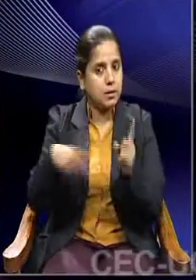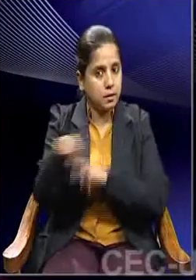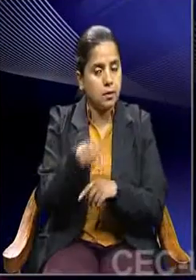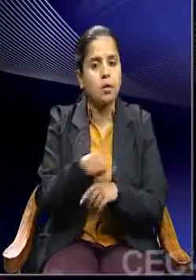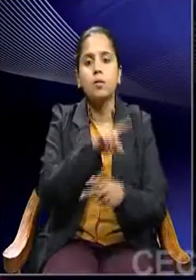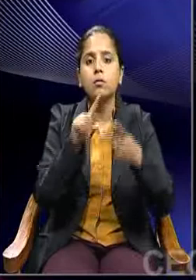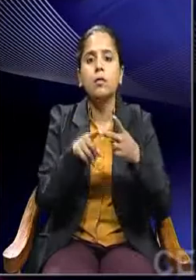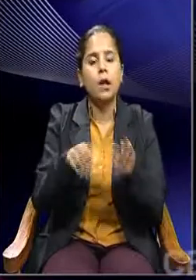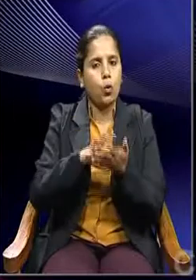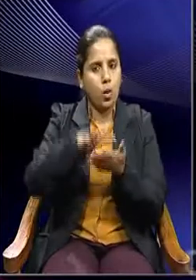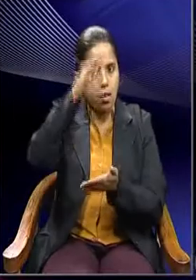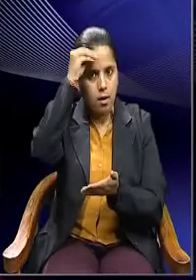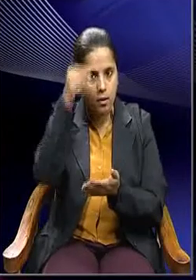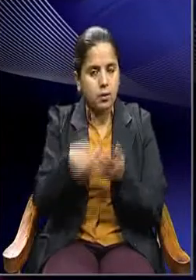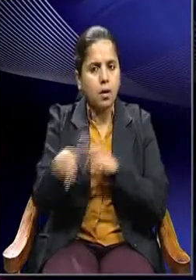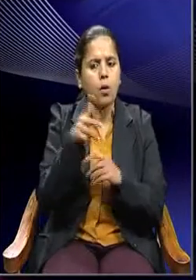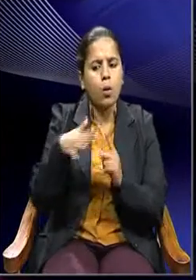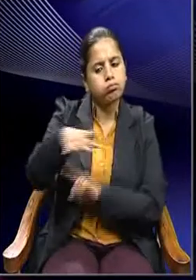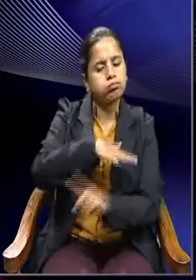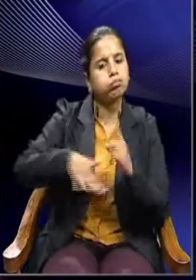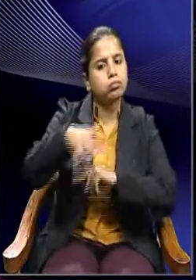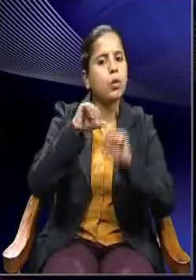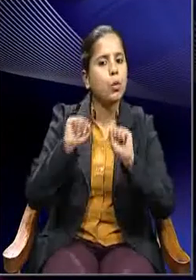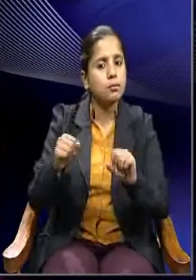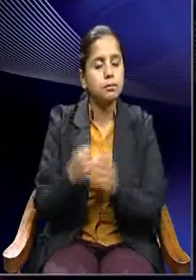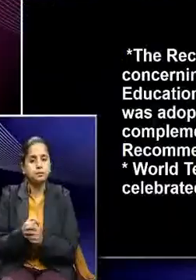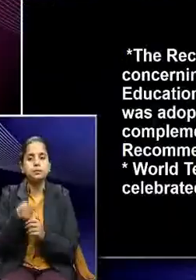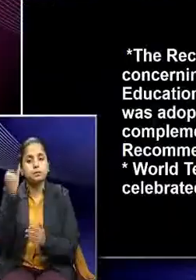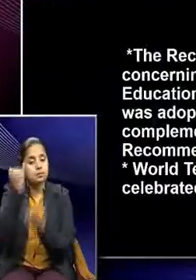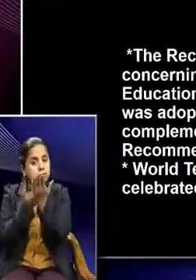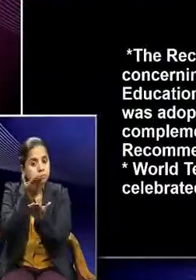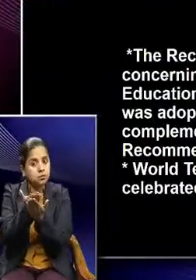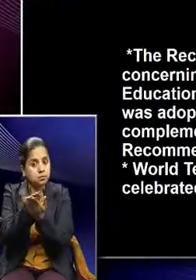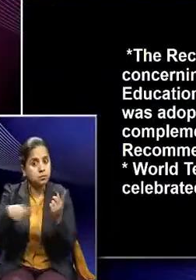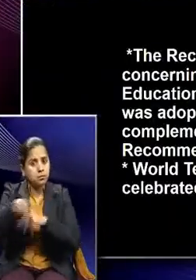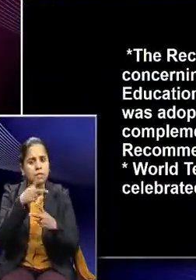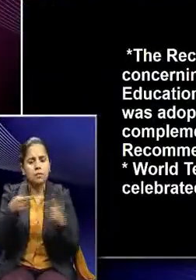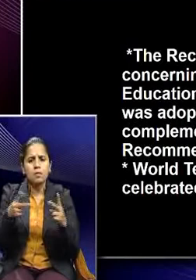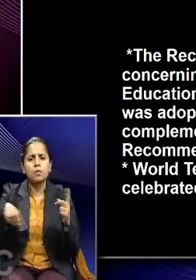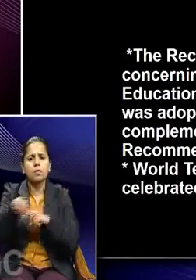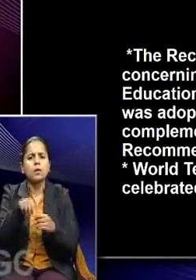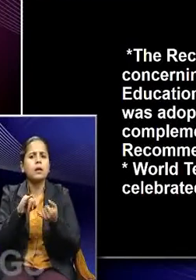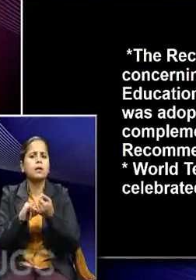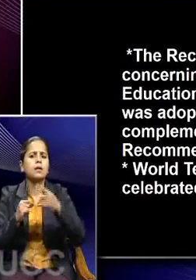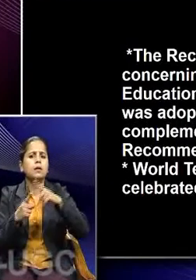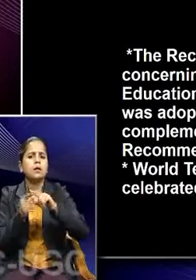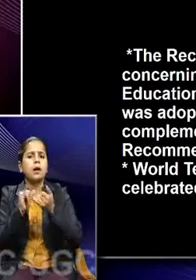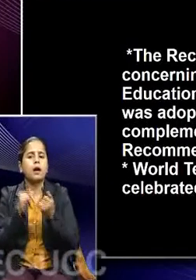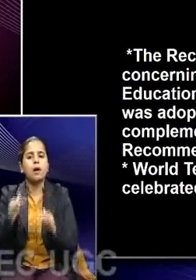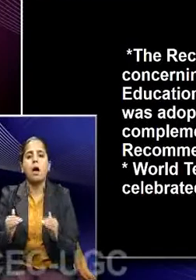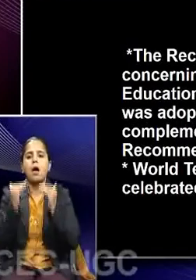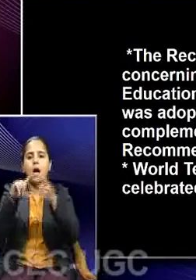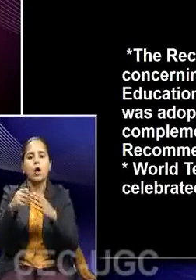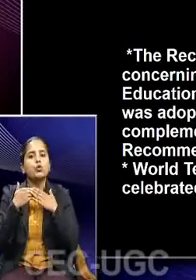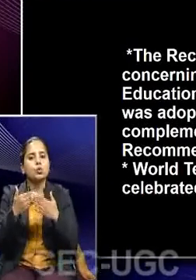and learning conditions. The recommendation concerning the status of higher education